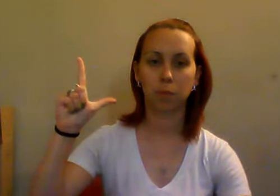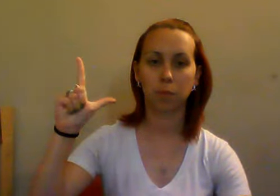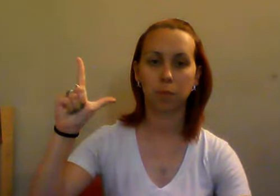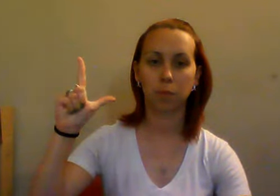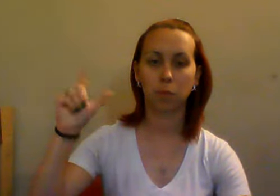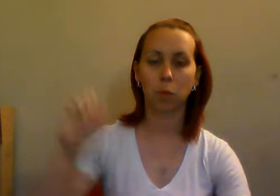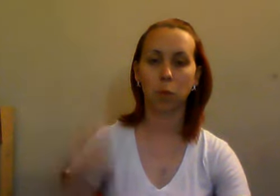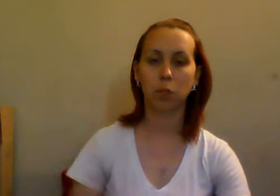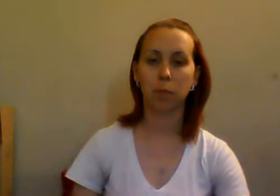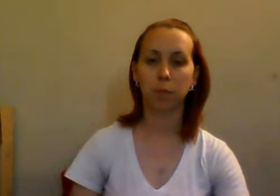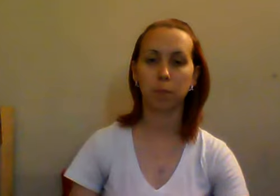One more time.